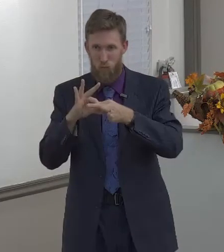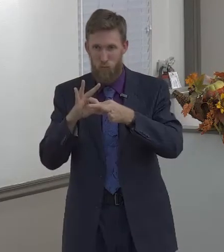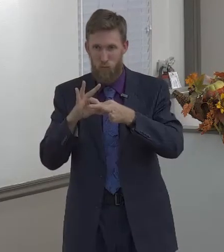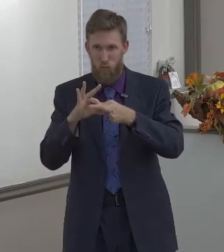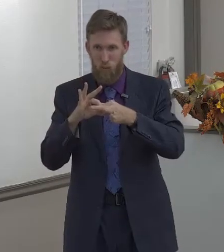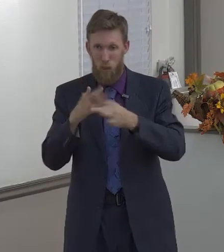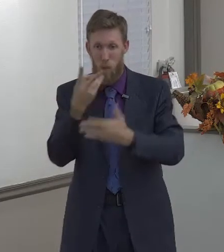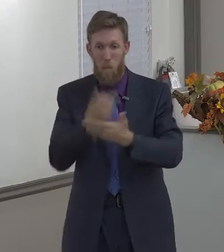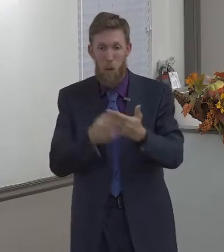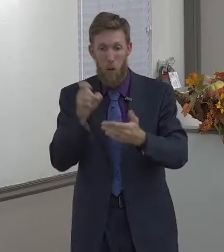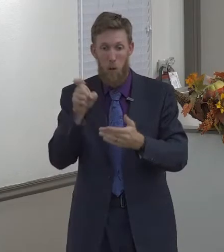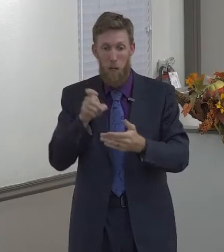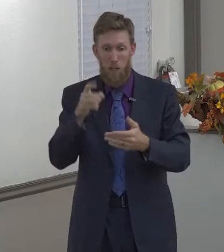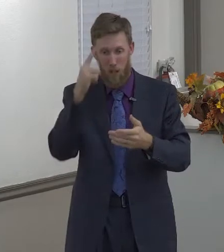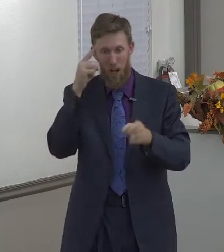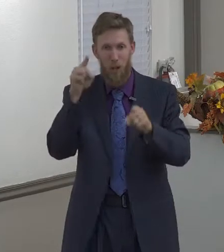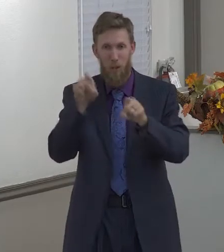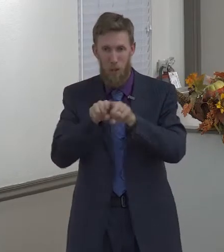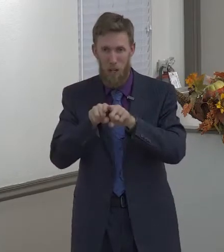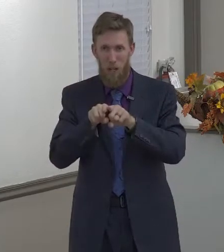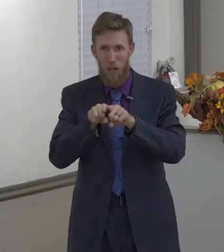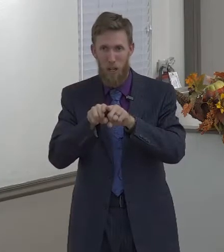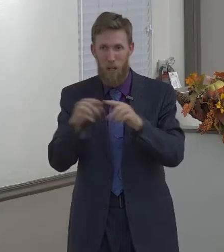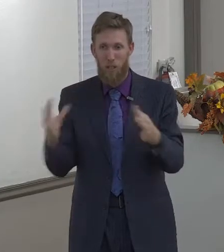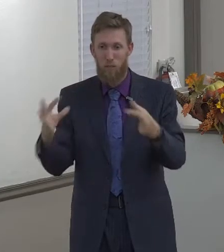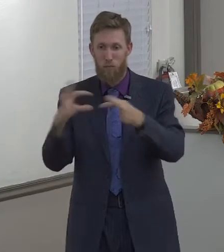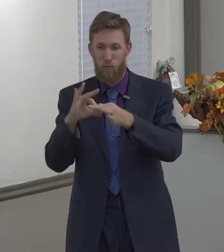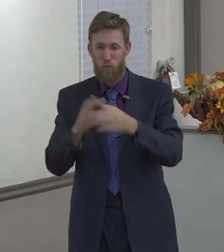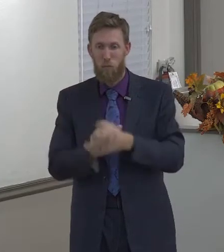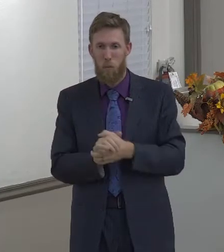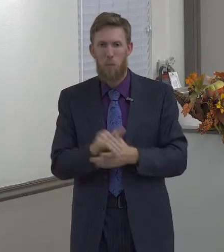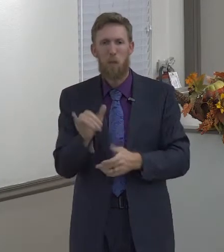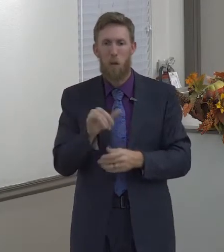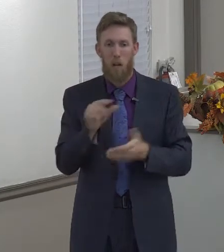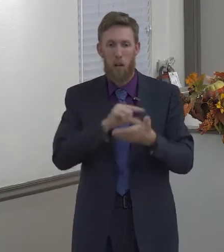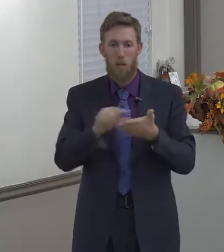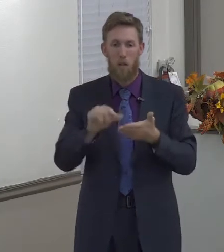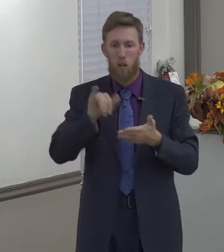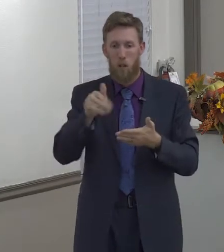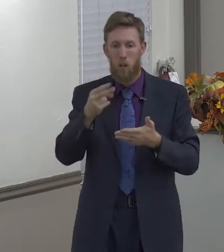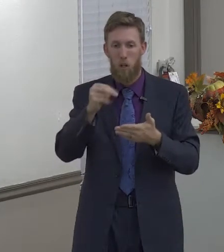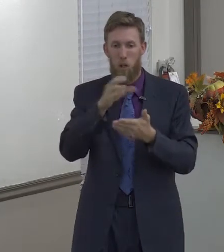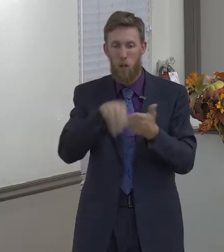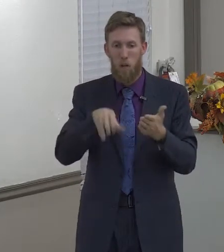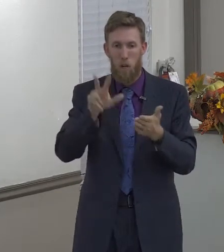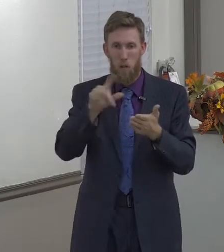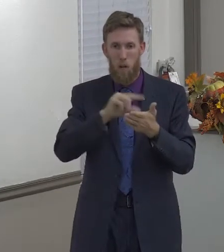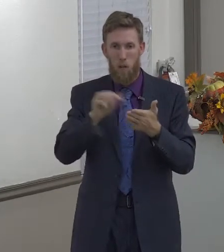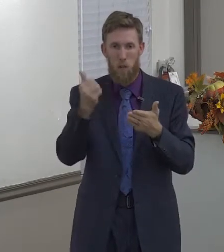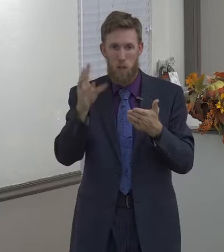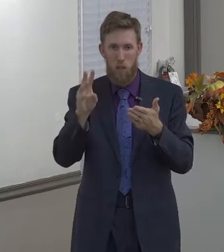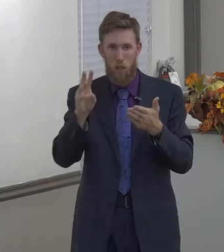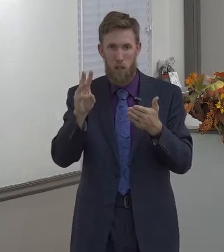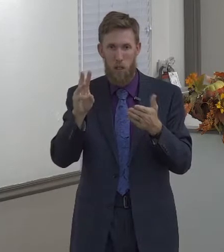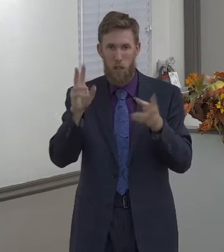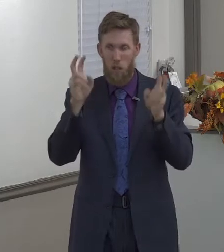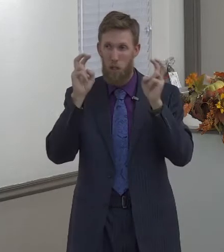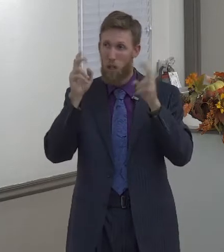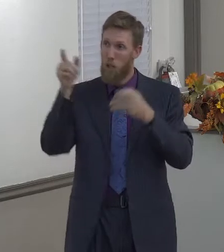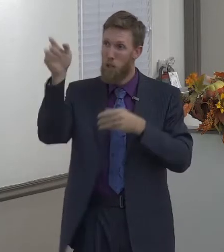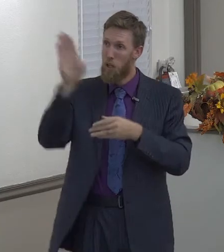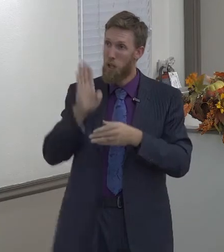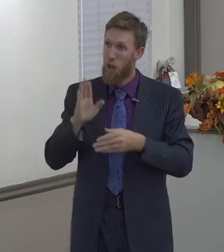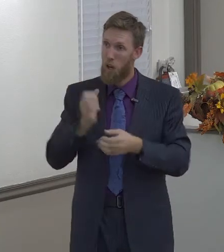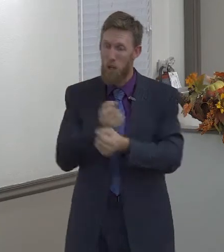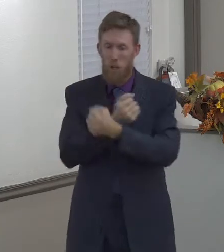world that He gave His only begotten Son, that whosoever believeth in Him. God said He's willing, but it takes